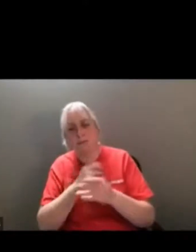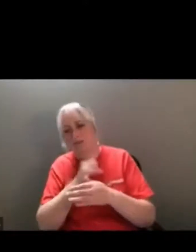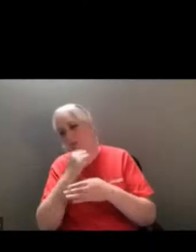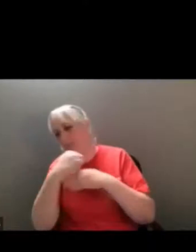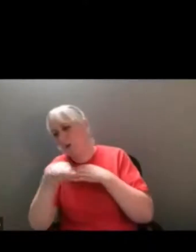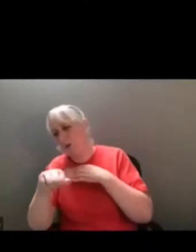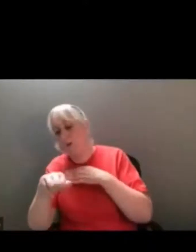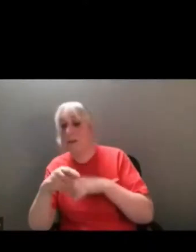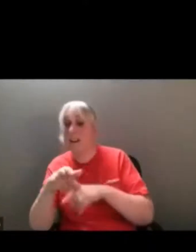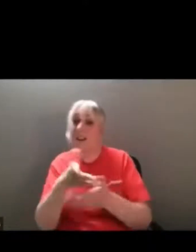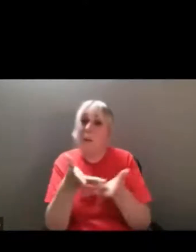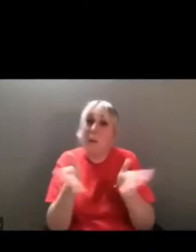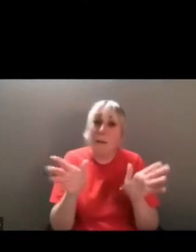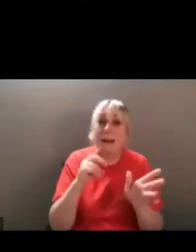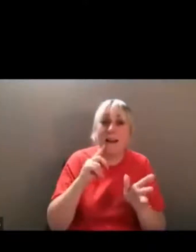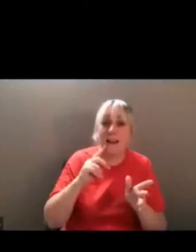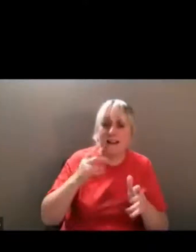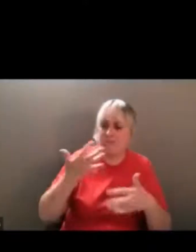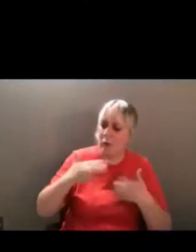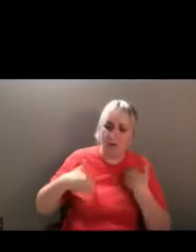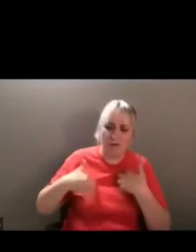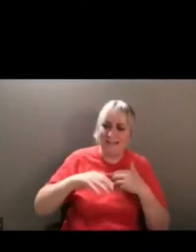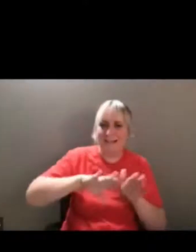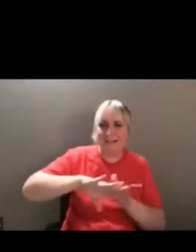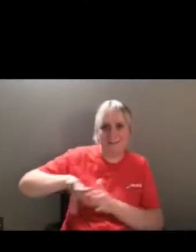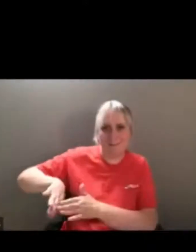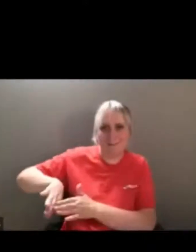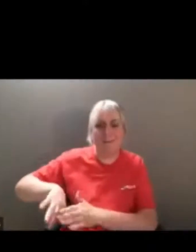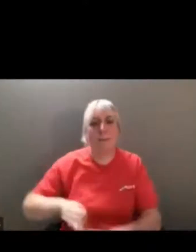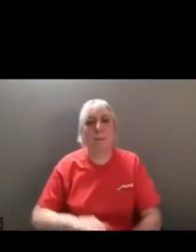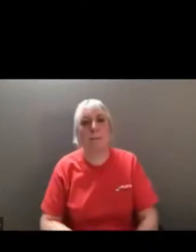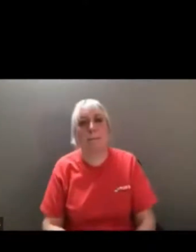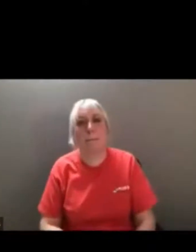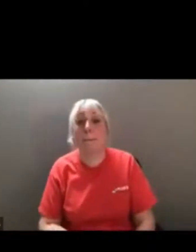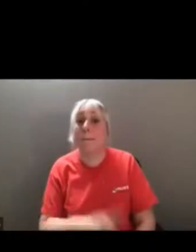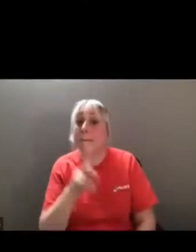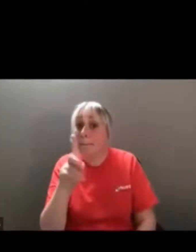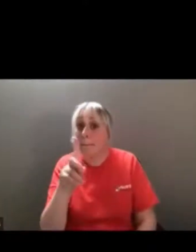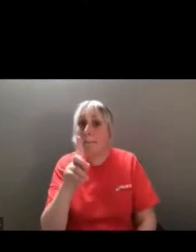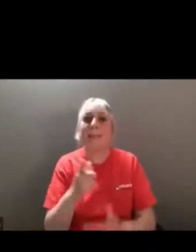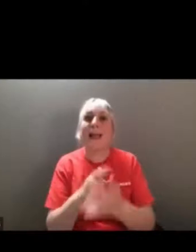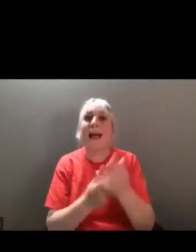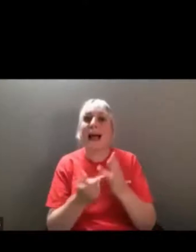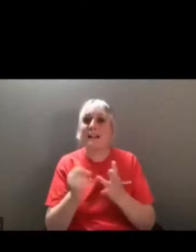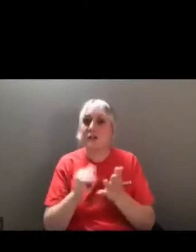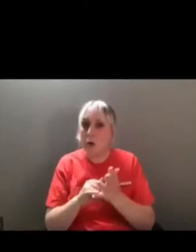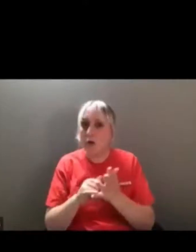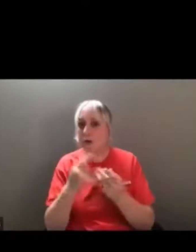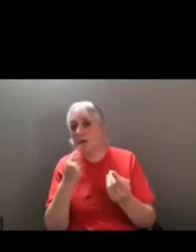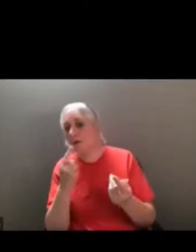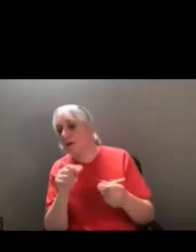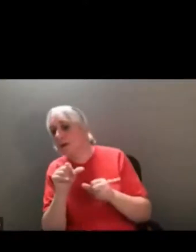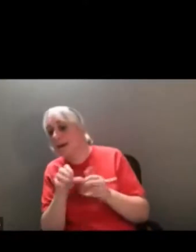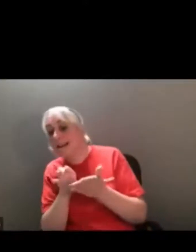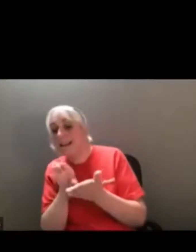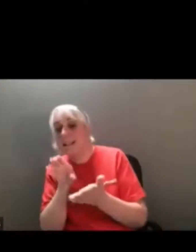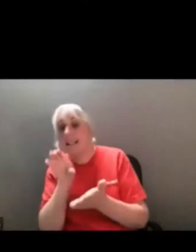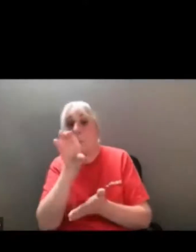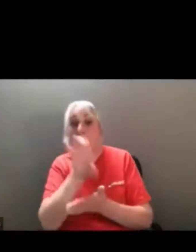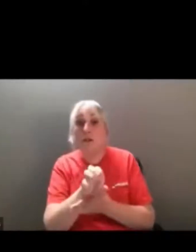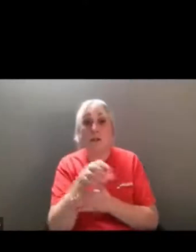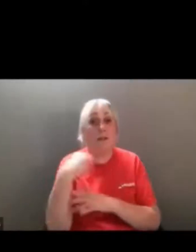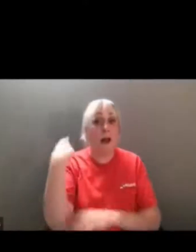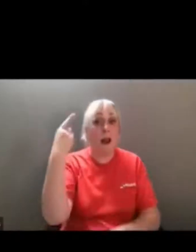public agenda. That was until Atos's sponsorship of the London 2012 Paralympic Games